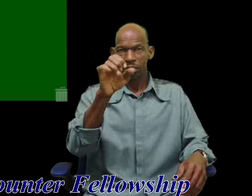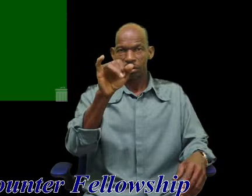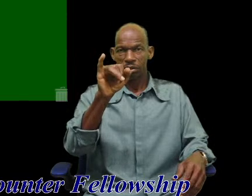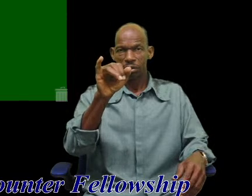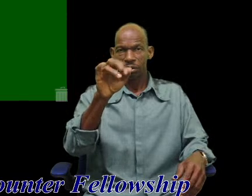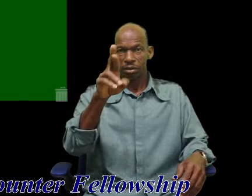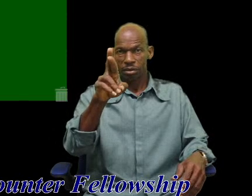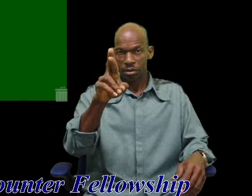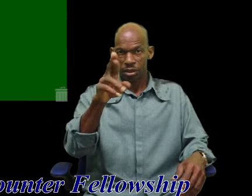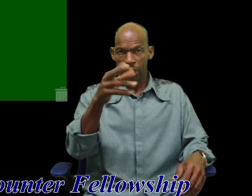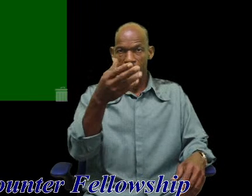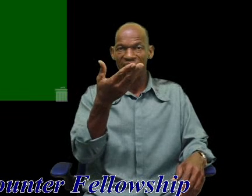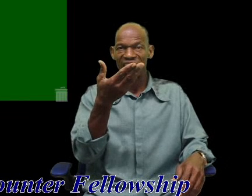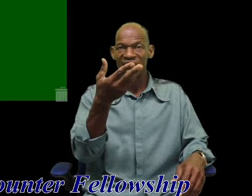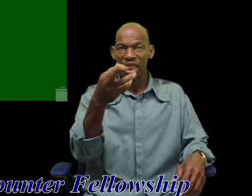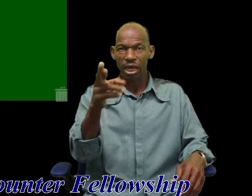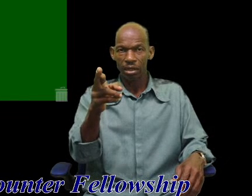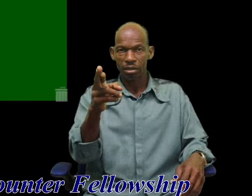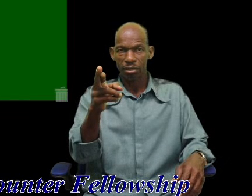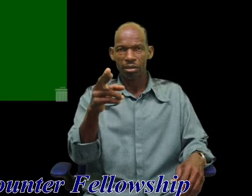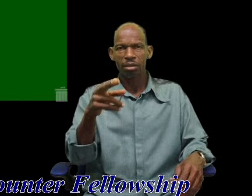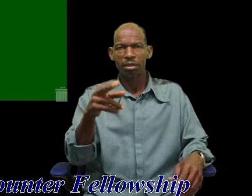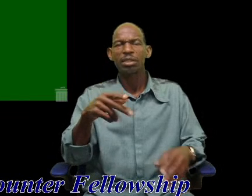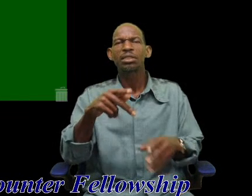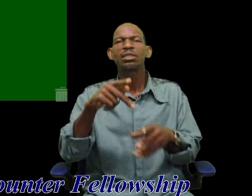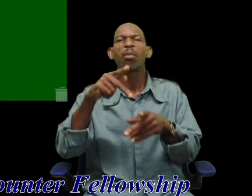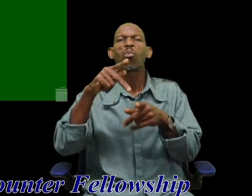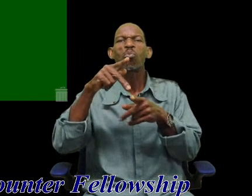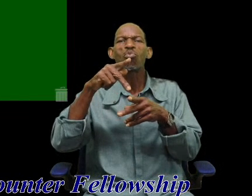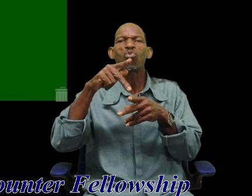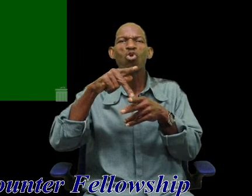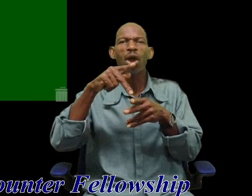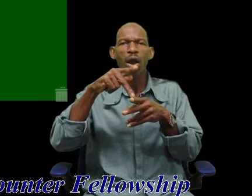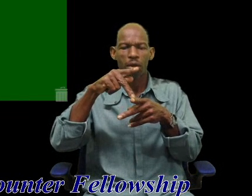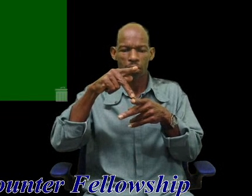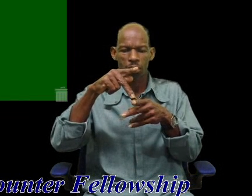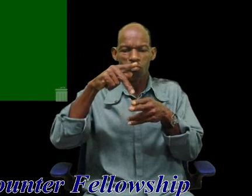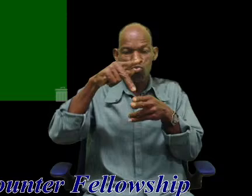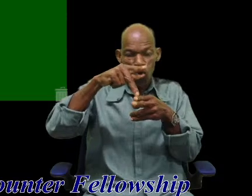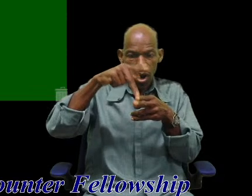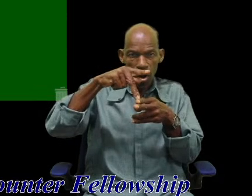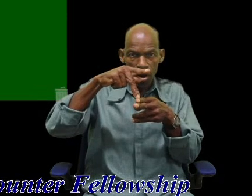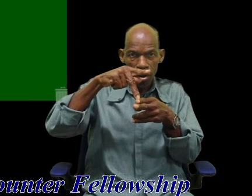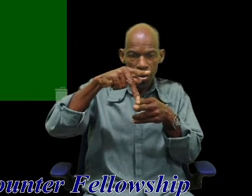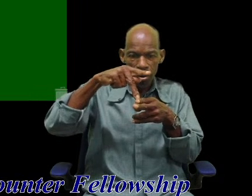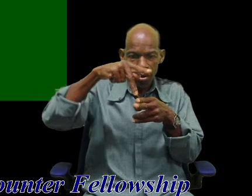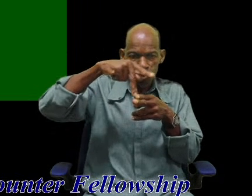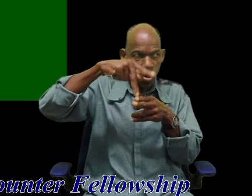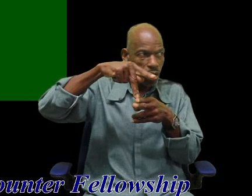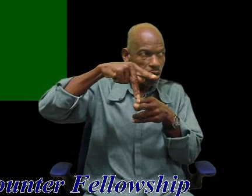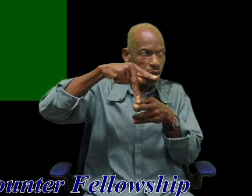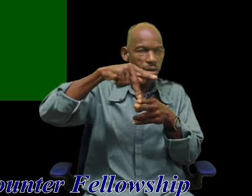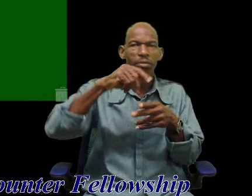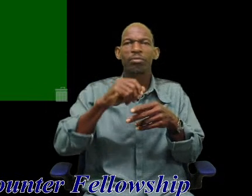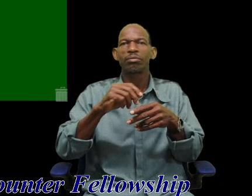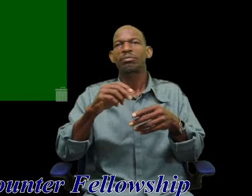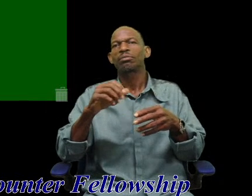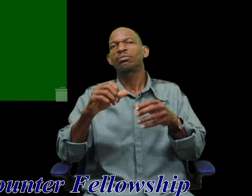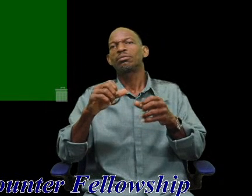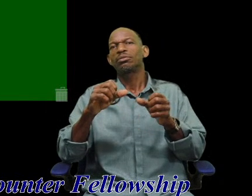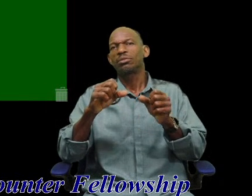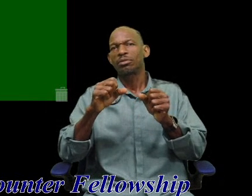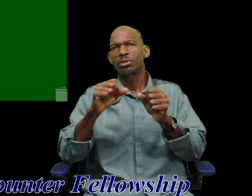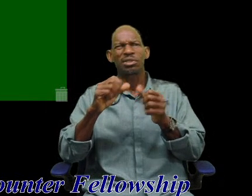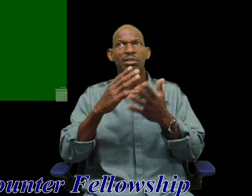never did that in school before. And my intention and my focus is to fill the gaps of